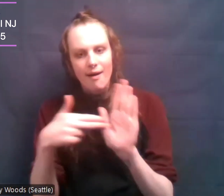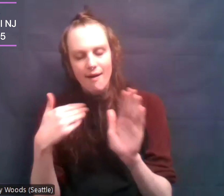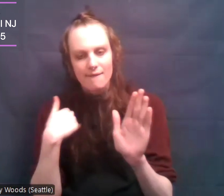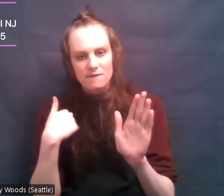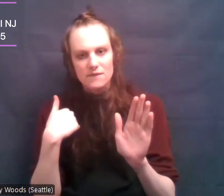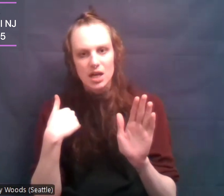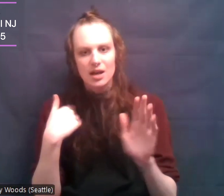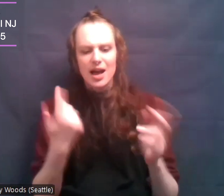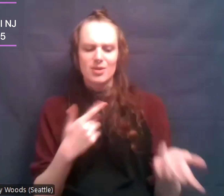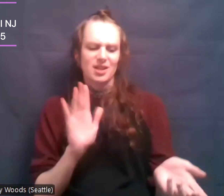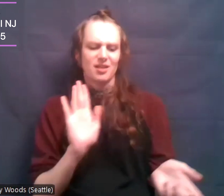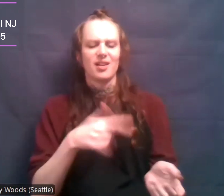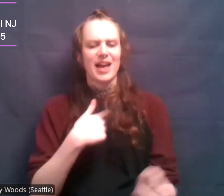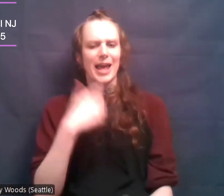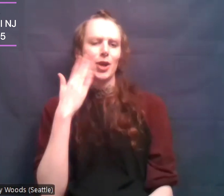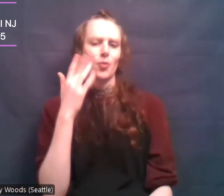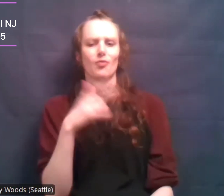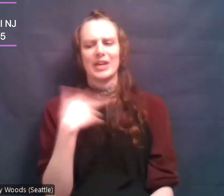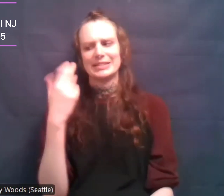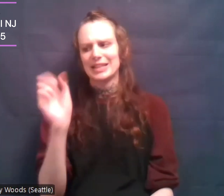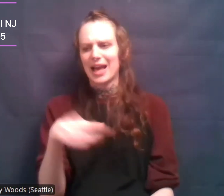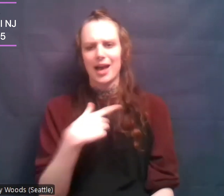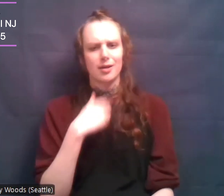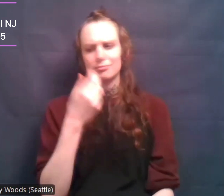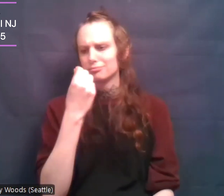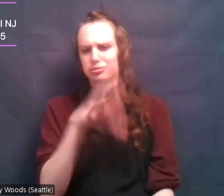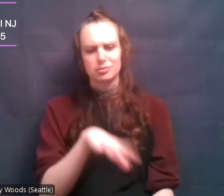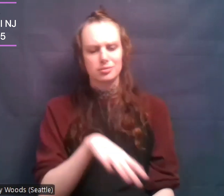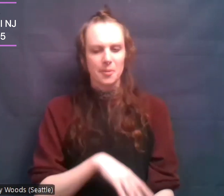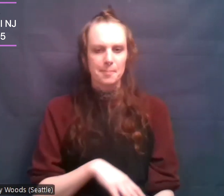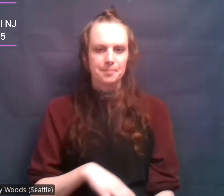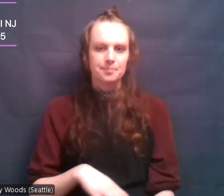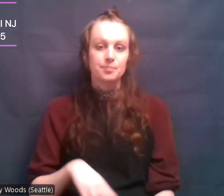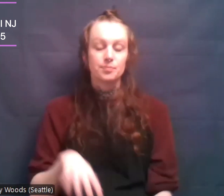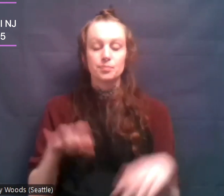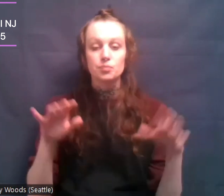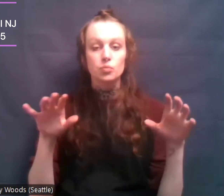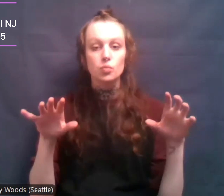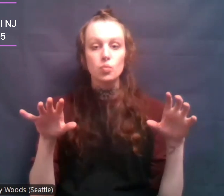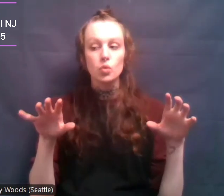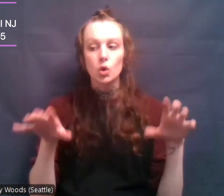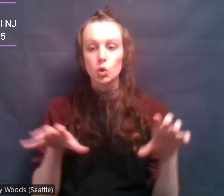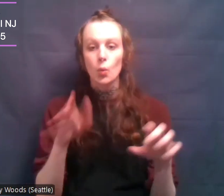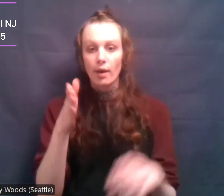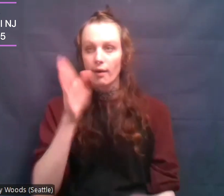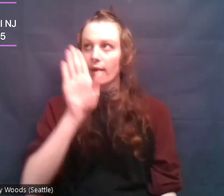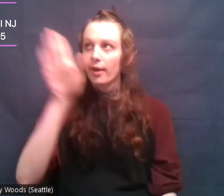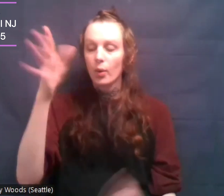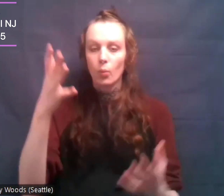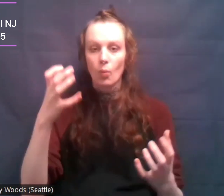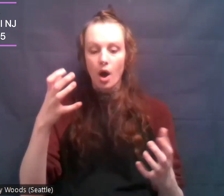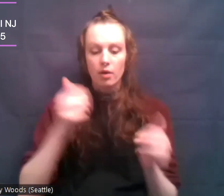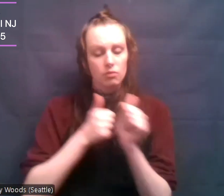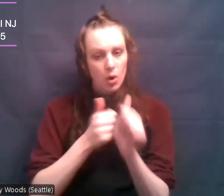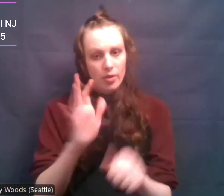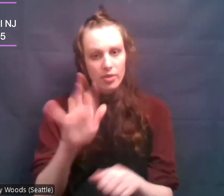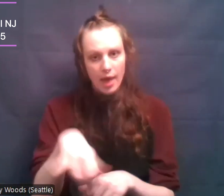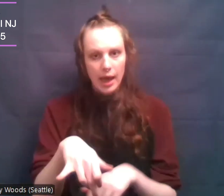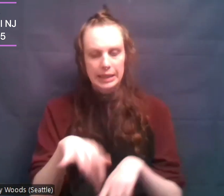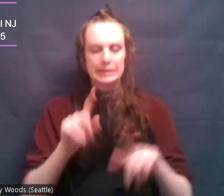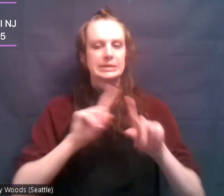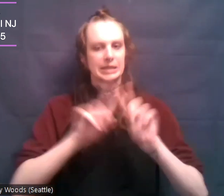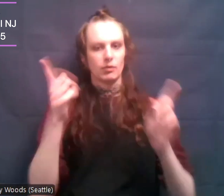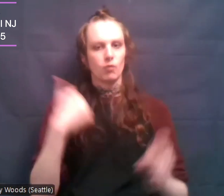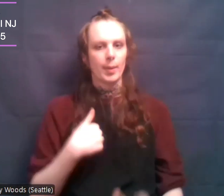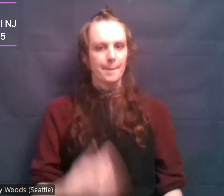Um, but like doing God's will is a lot different for me. It's going like to